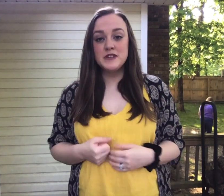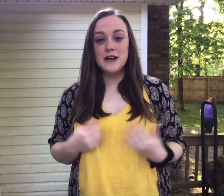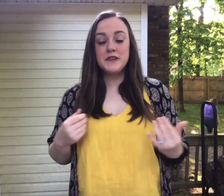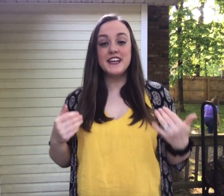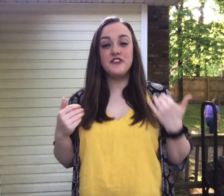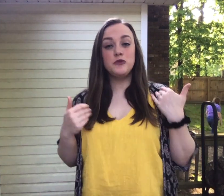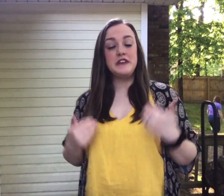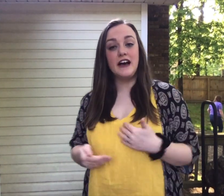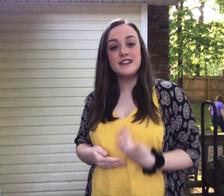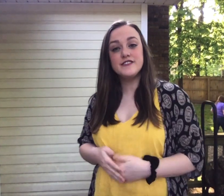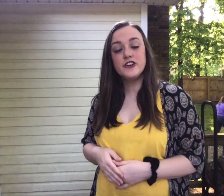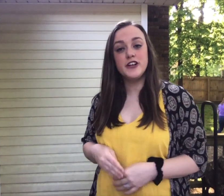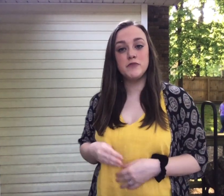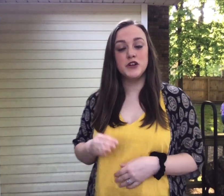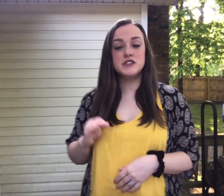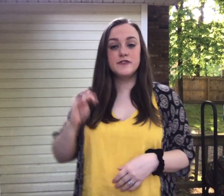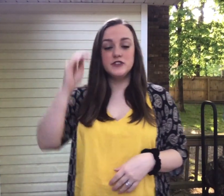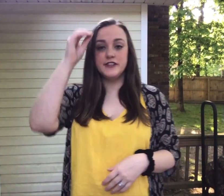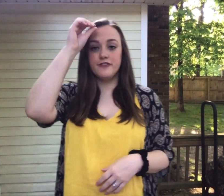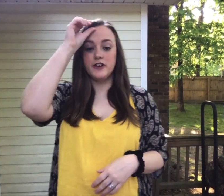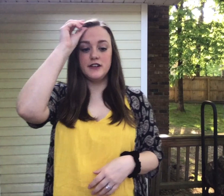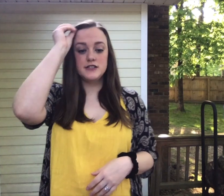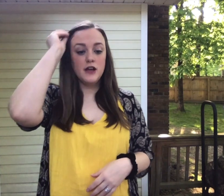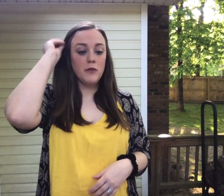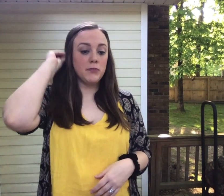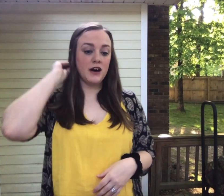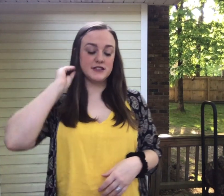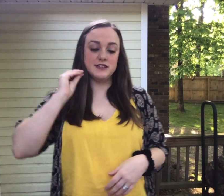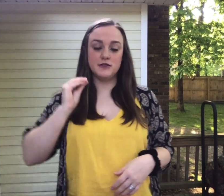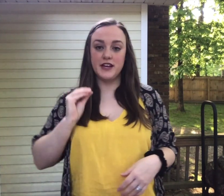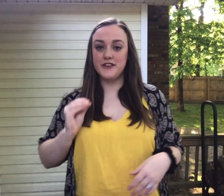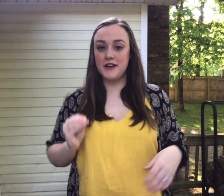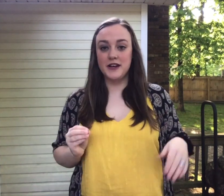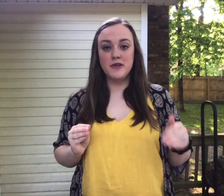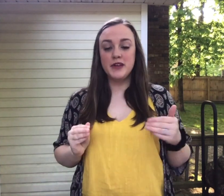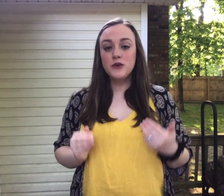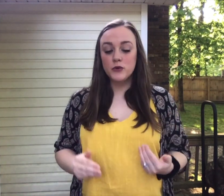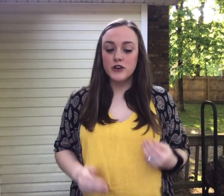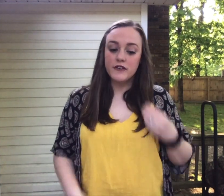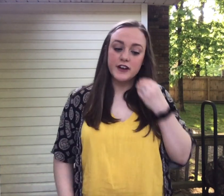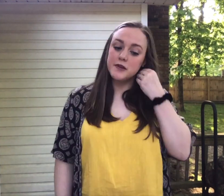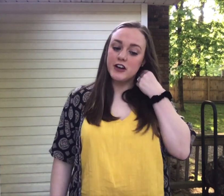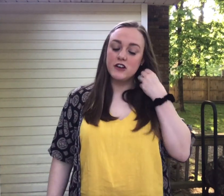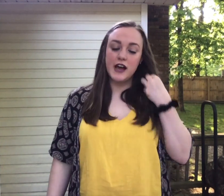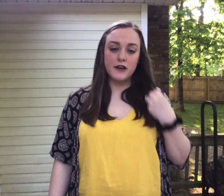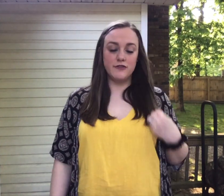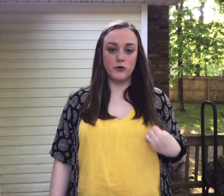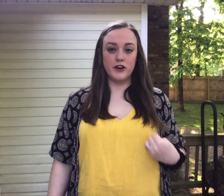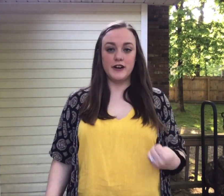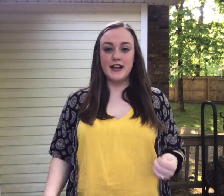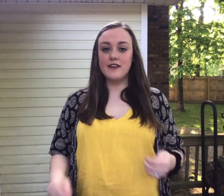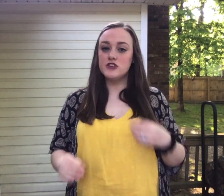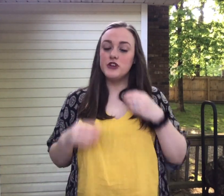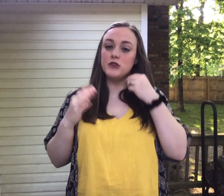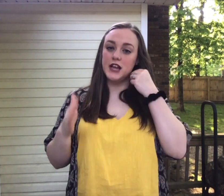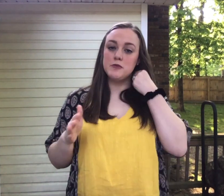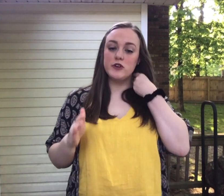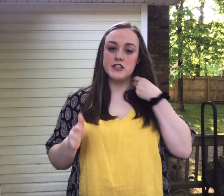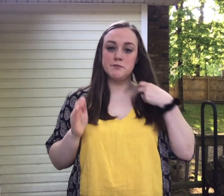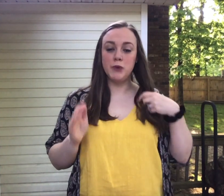gonna give you 9 different numbers for different boxes, okay? They're not gonna be in order, they're gonna be all out of order. And after you label each